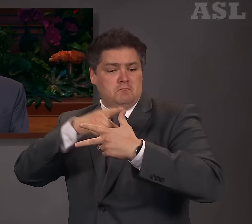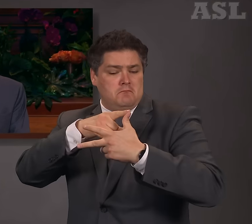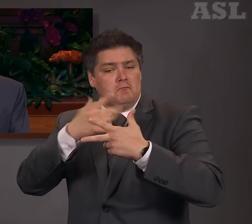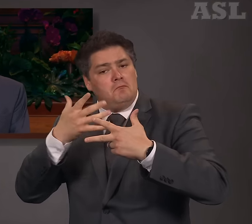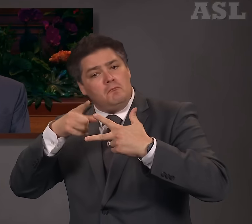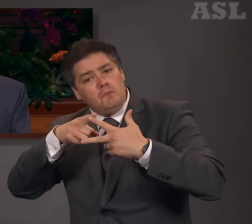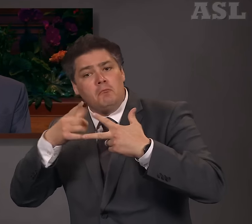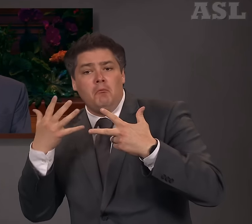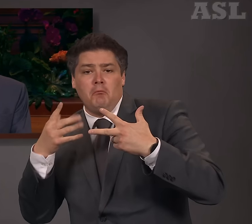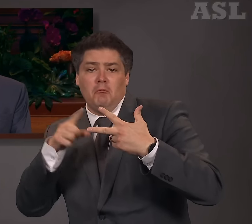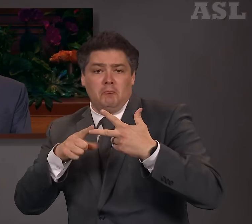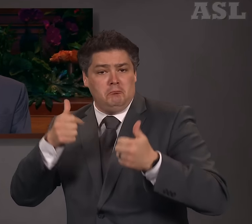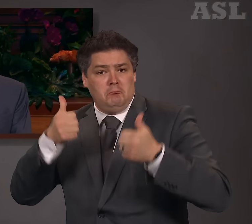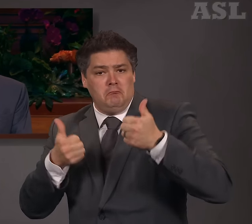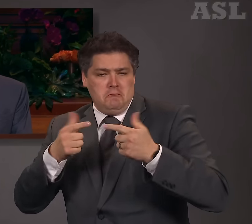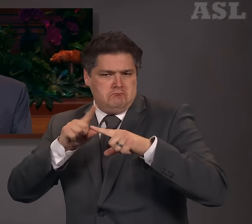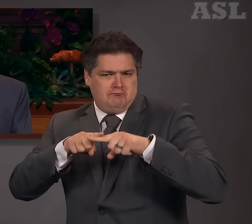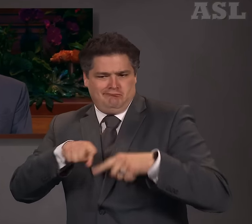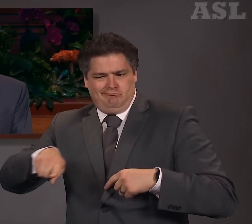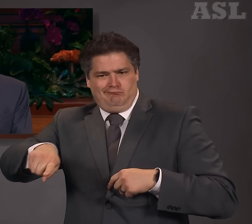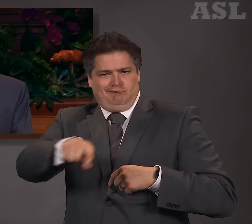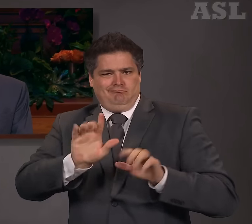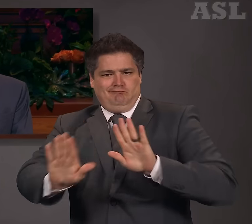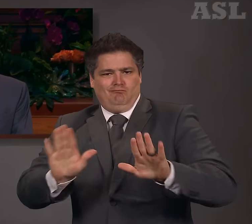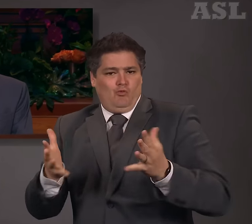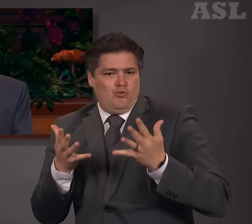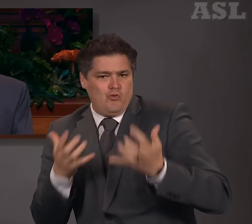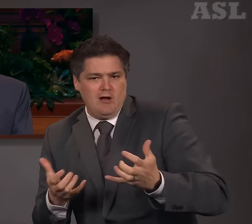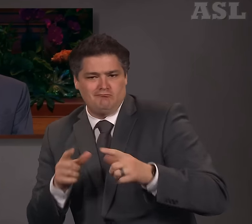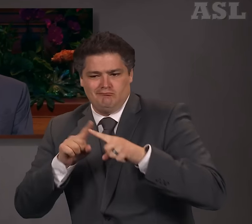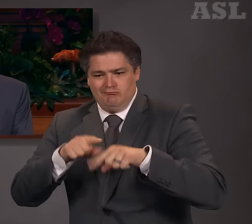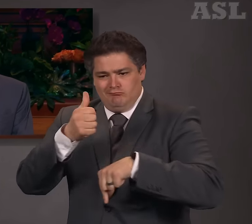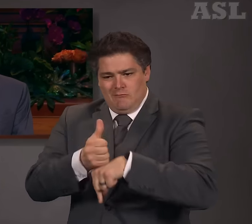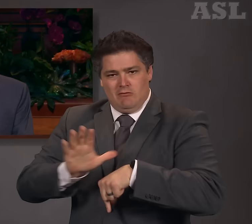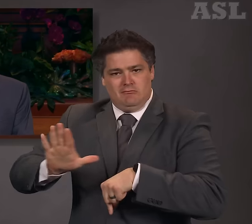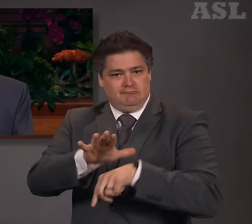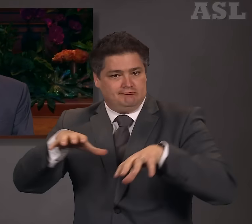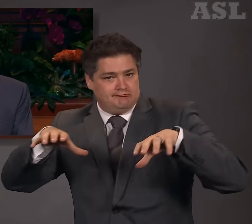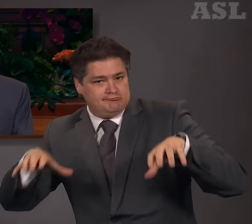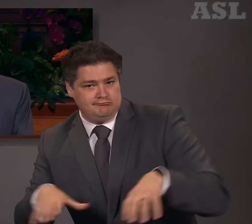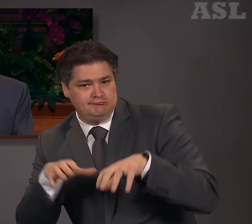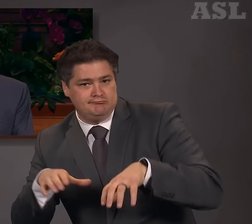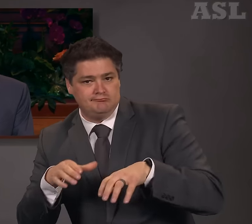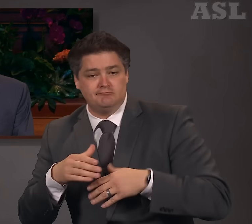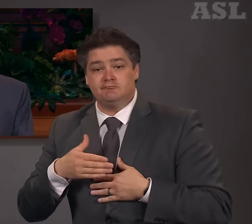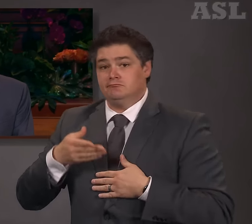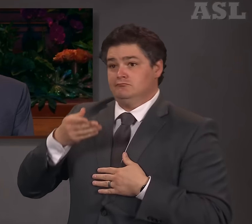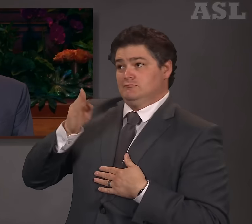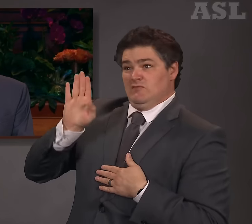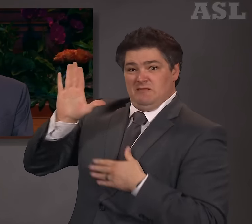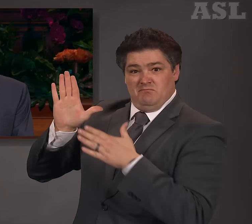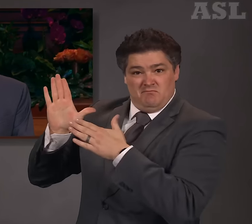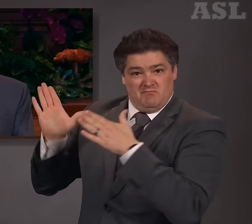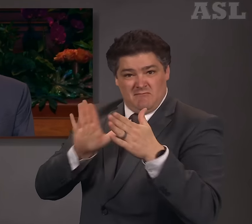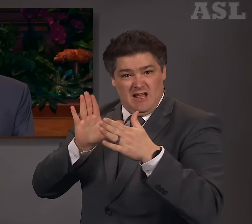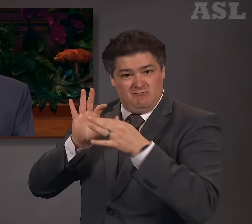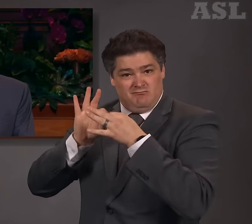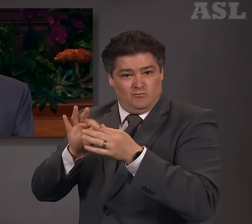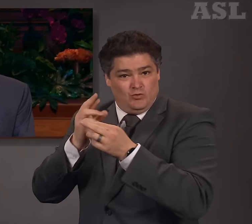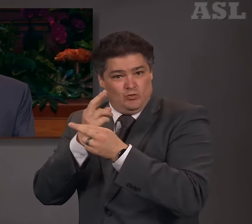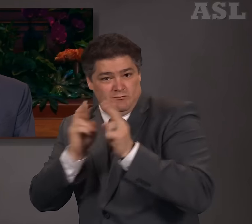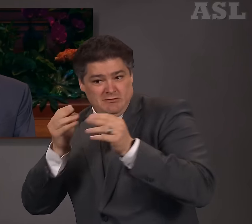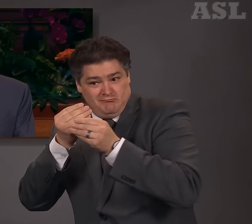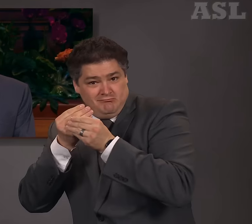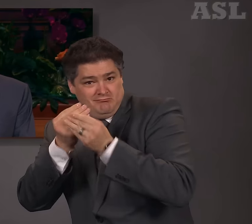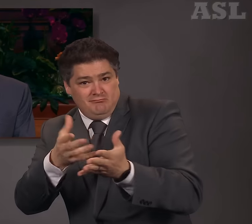manifested through their choices. God's plan of redemption constitutes a universal opportunity for all